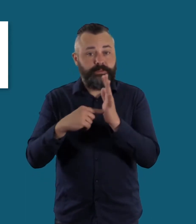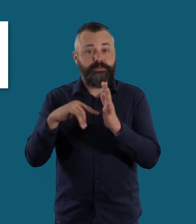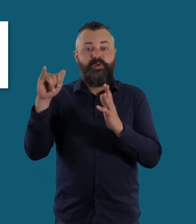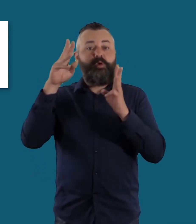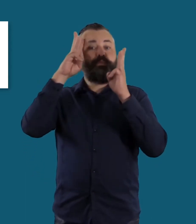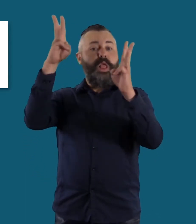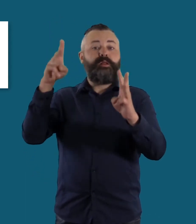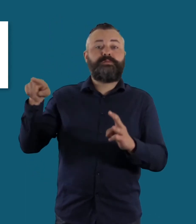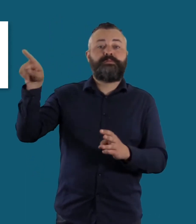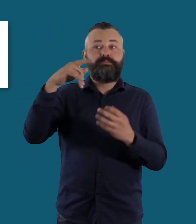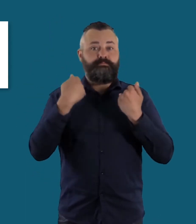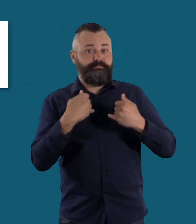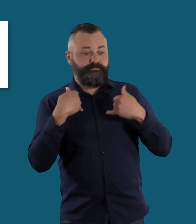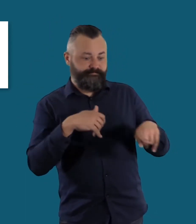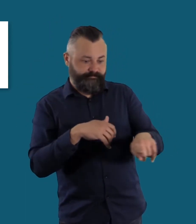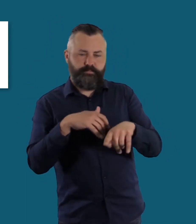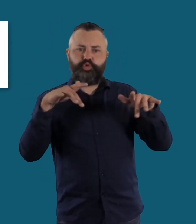There is potential for pandemic outbreak.